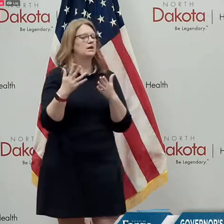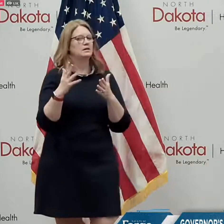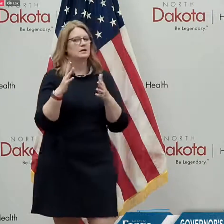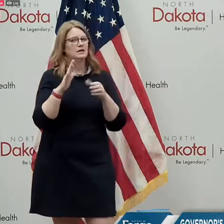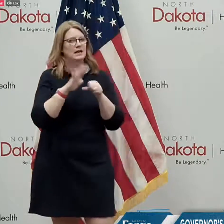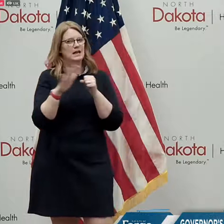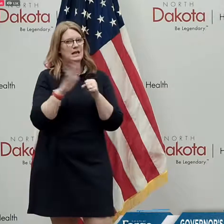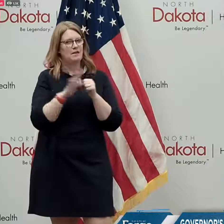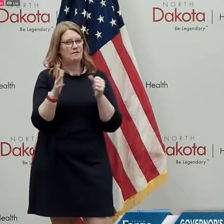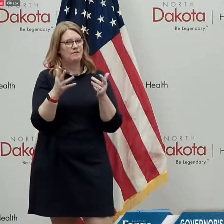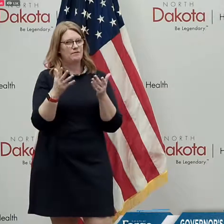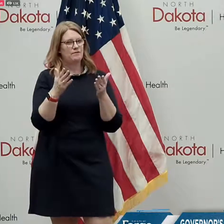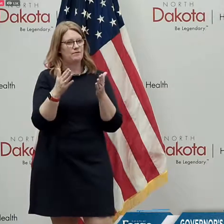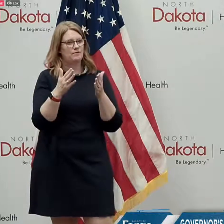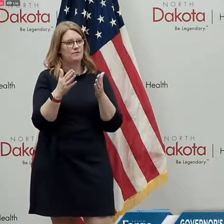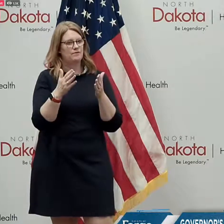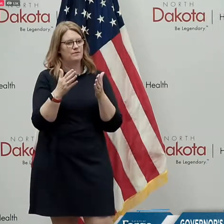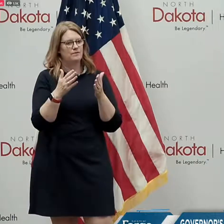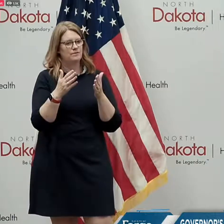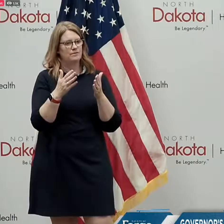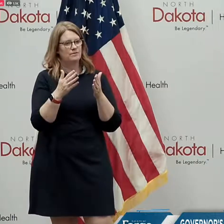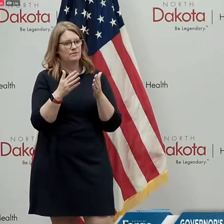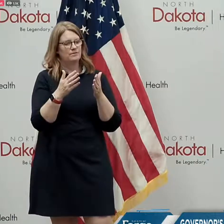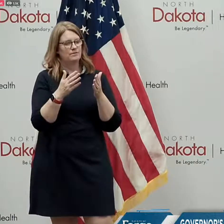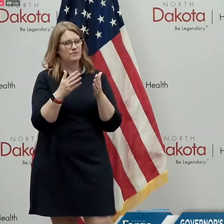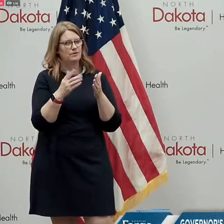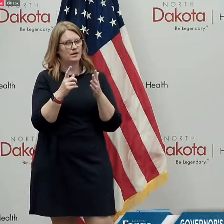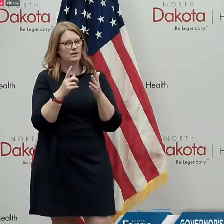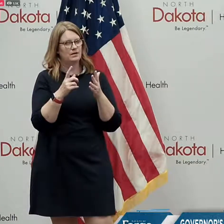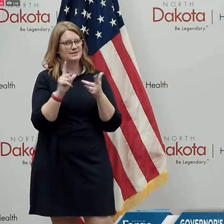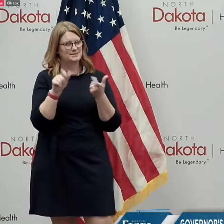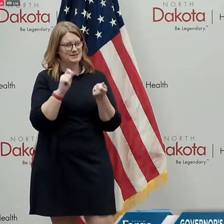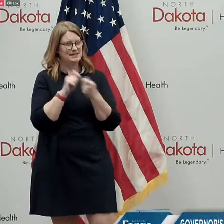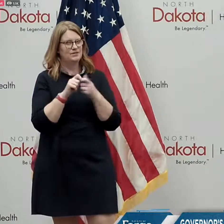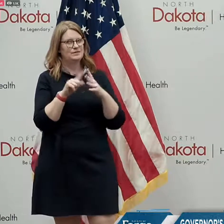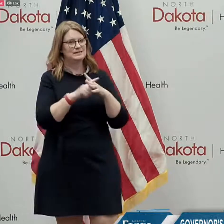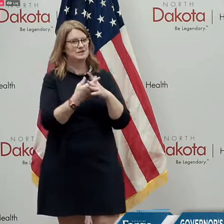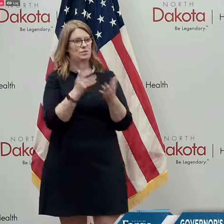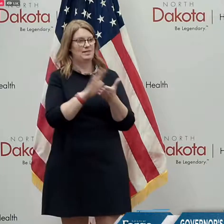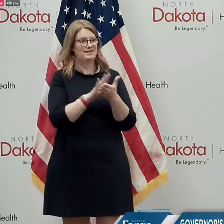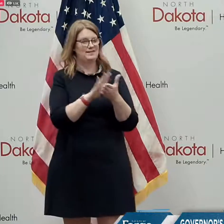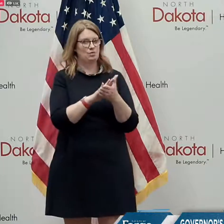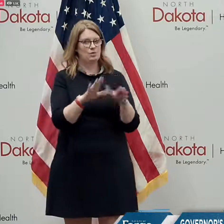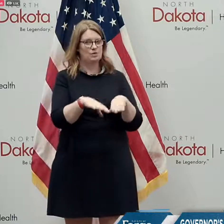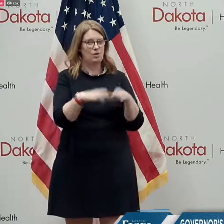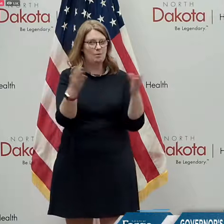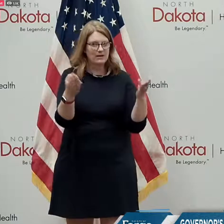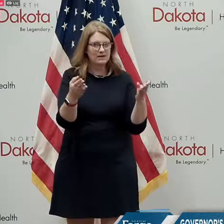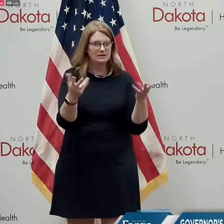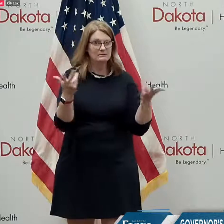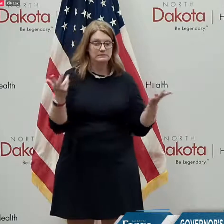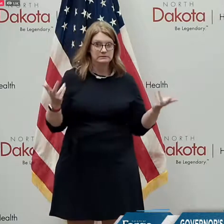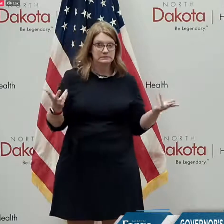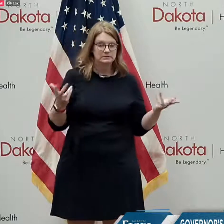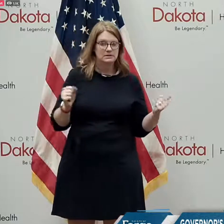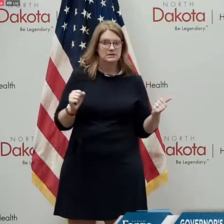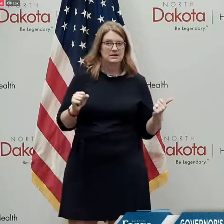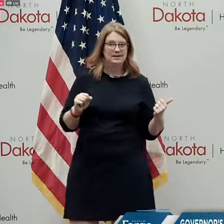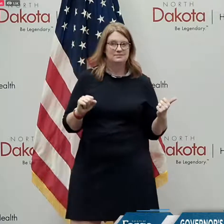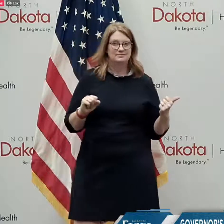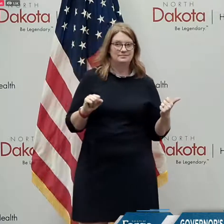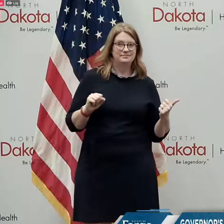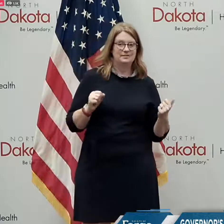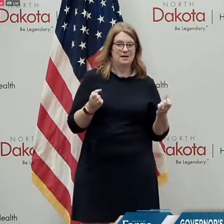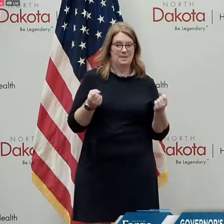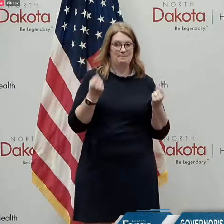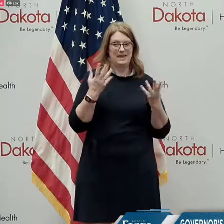for public information, and particularly as we get back into the school situation, we're going to have a lot of